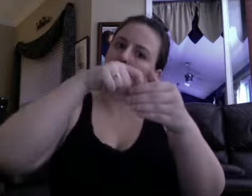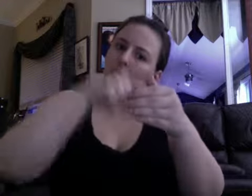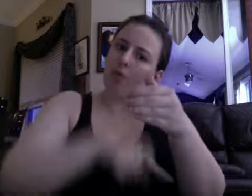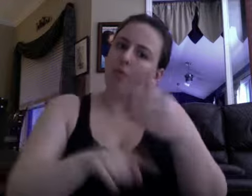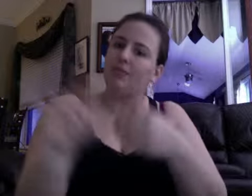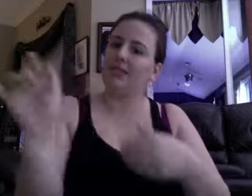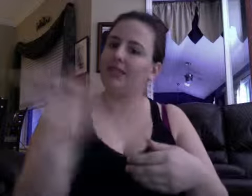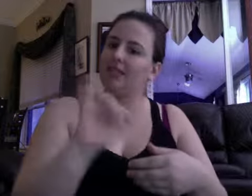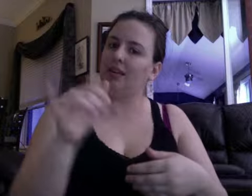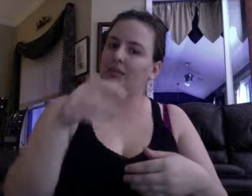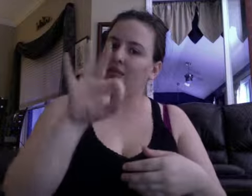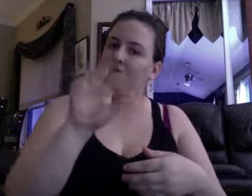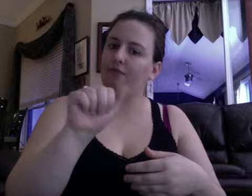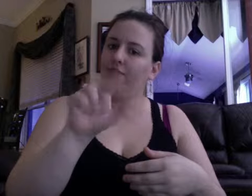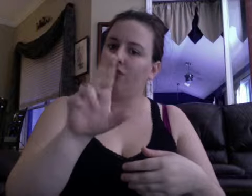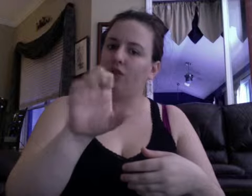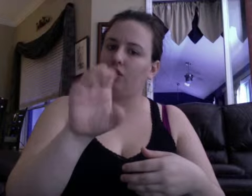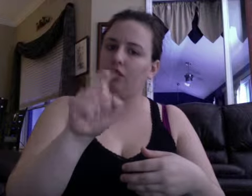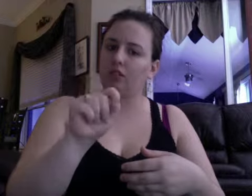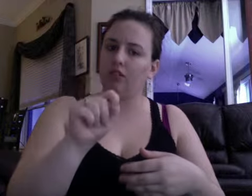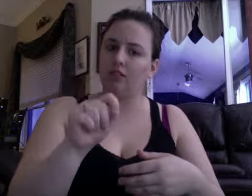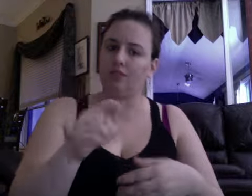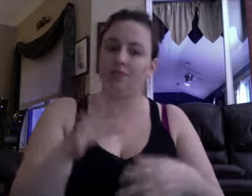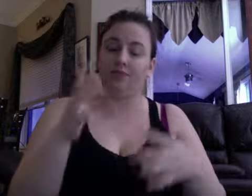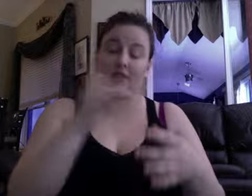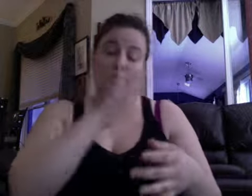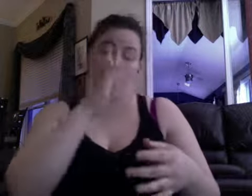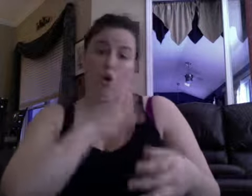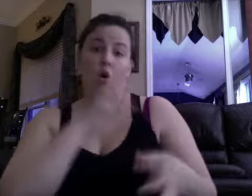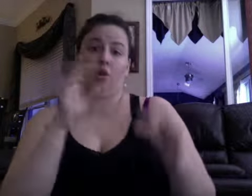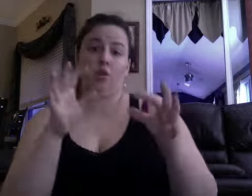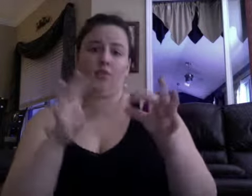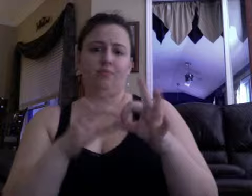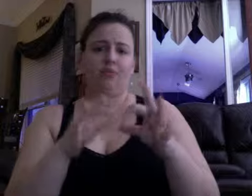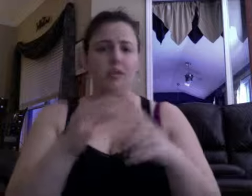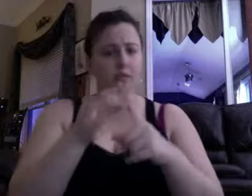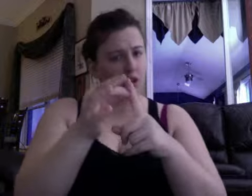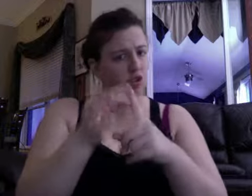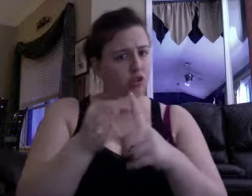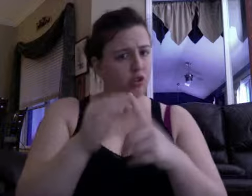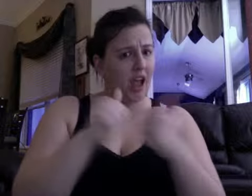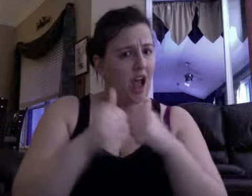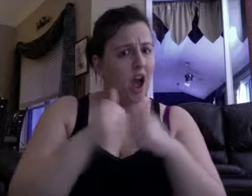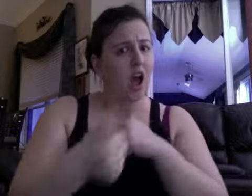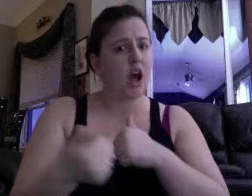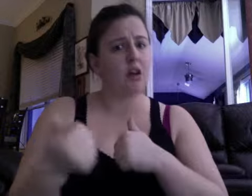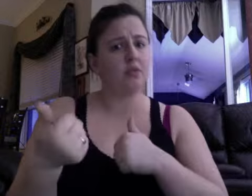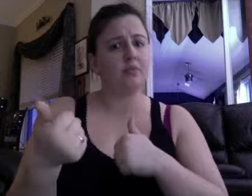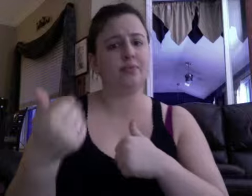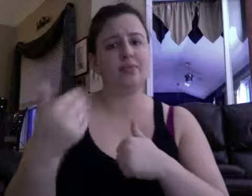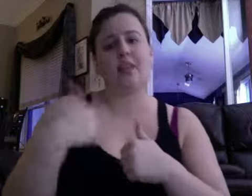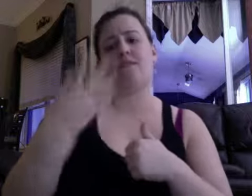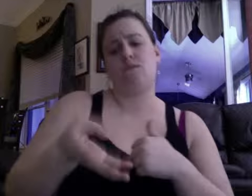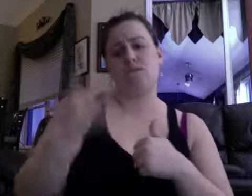has 4 chambers, kind of like rooms. And these 4